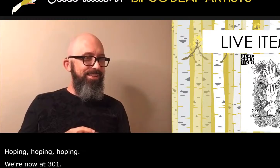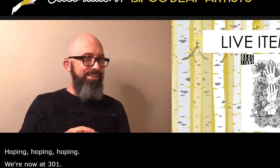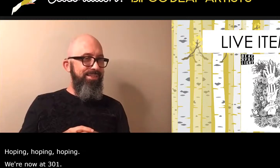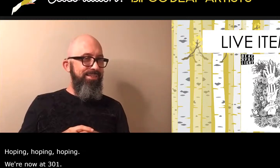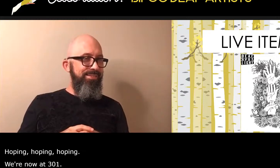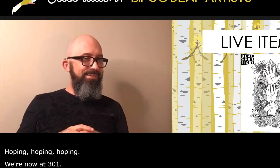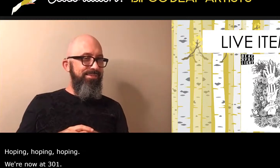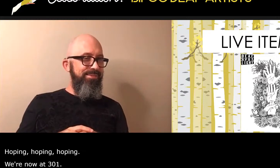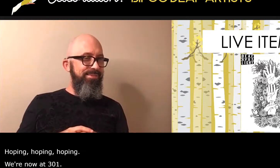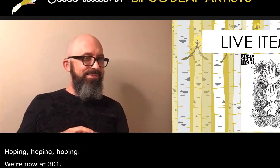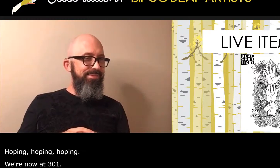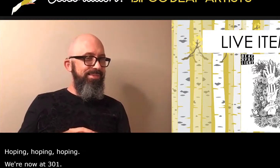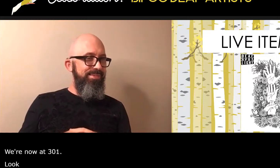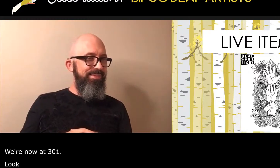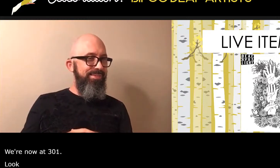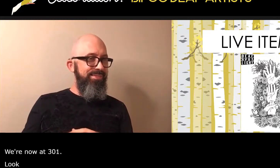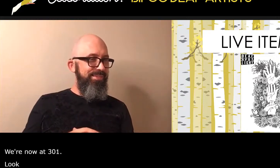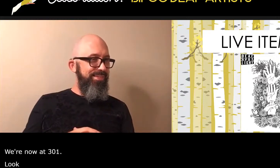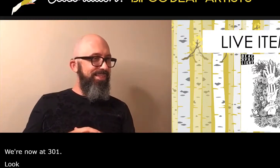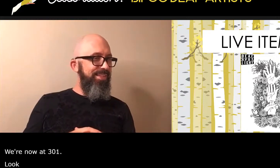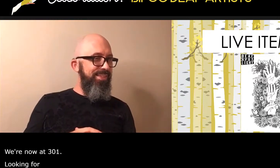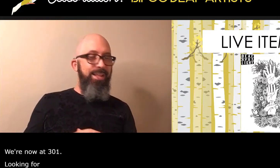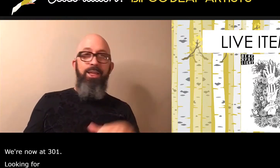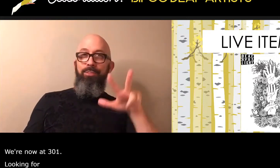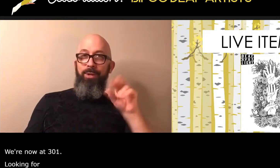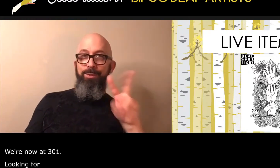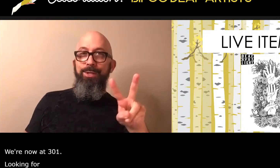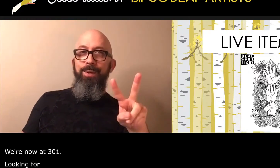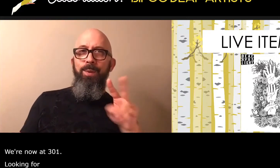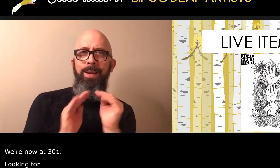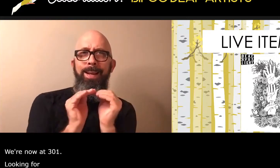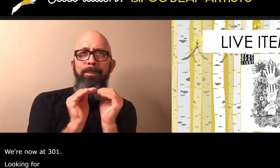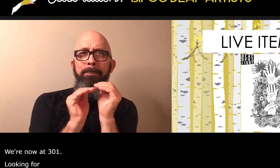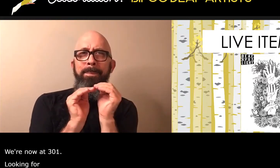Looking for 325.